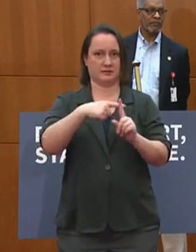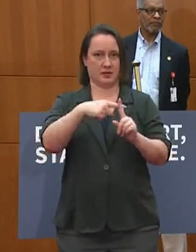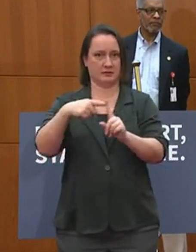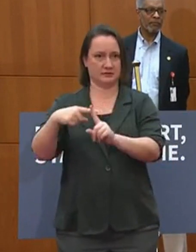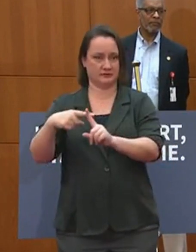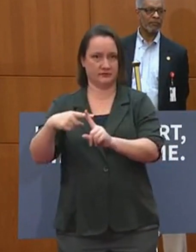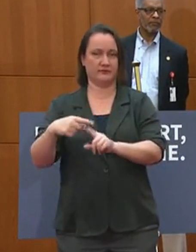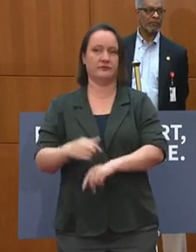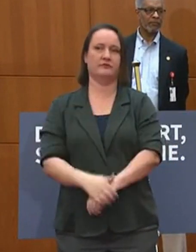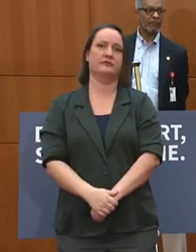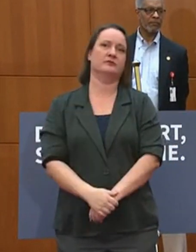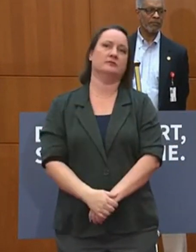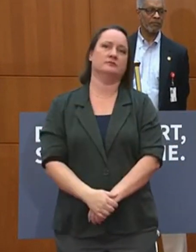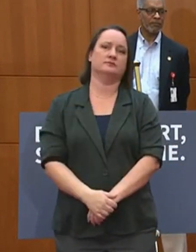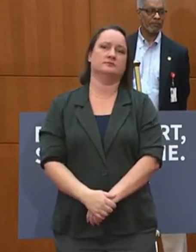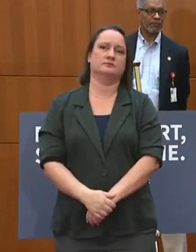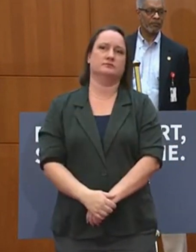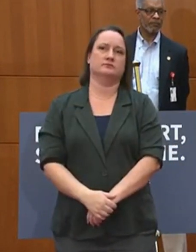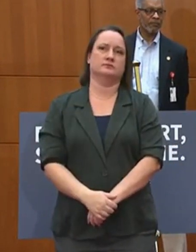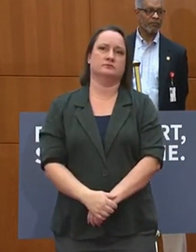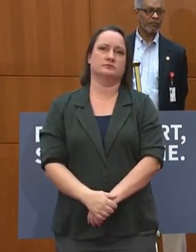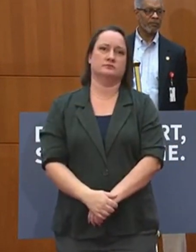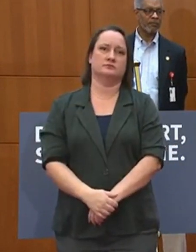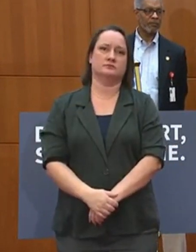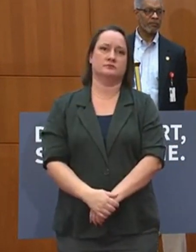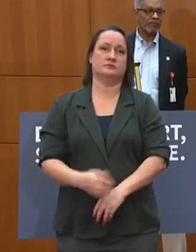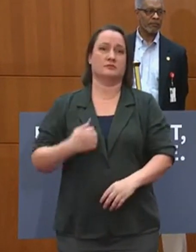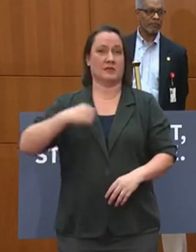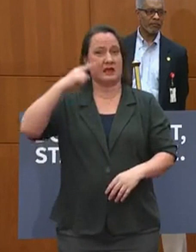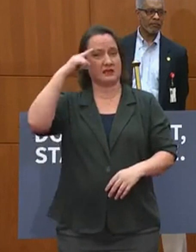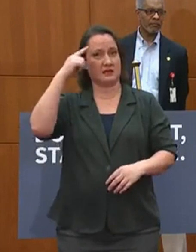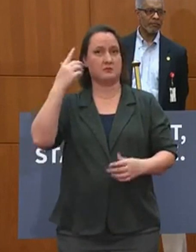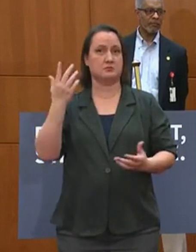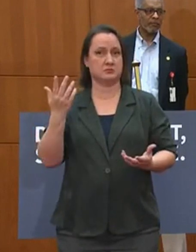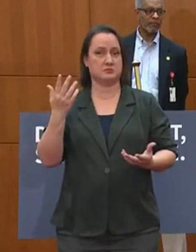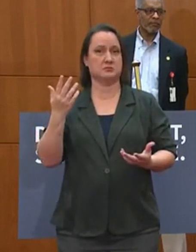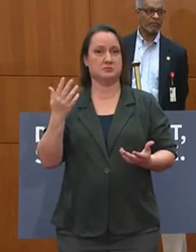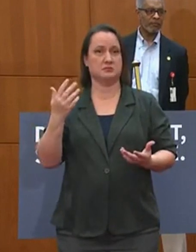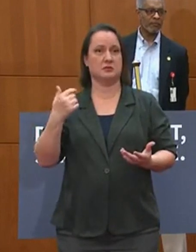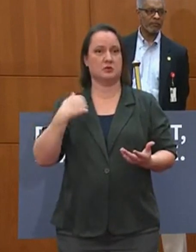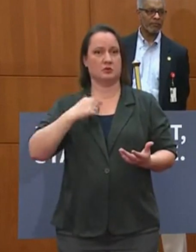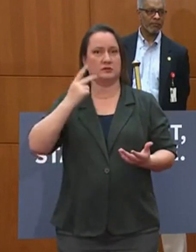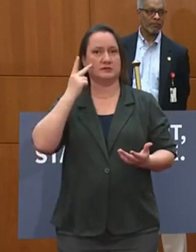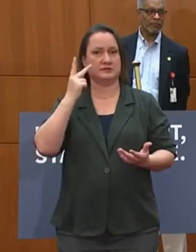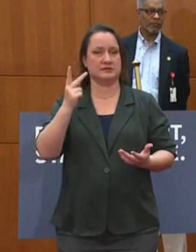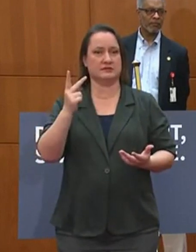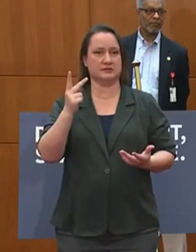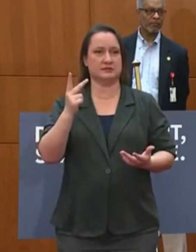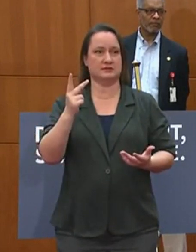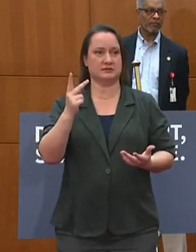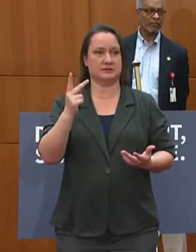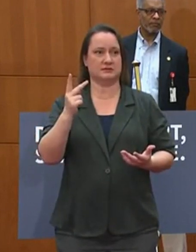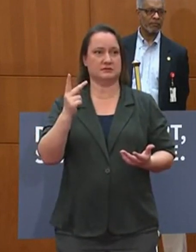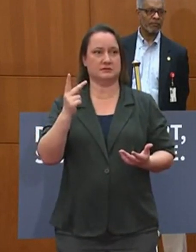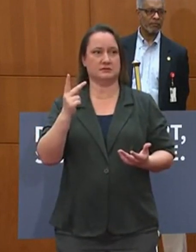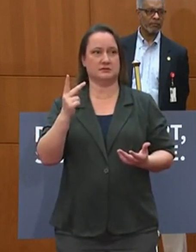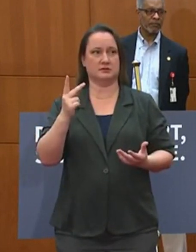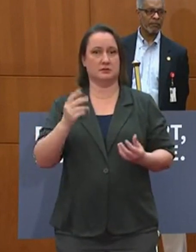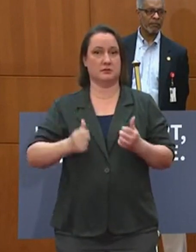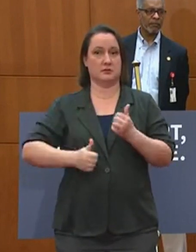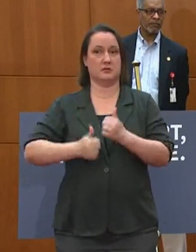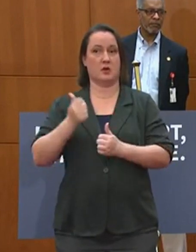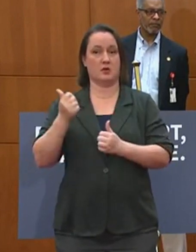positive. I think that it's fair to say that we're seeing the highest